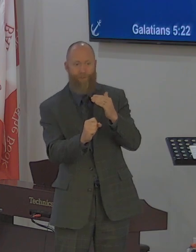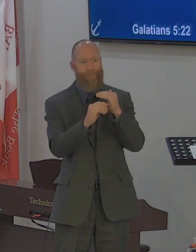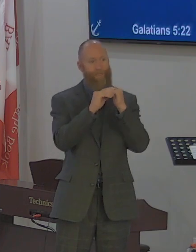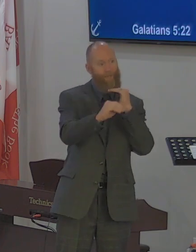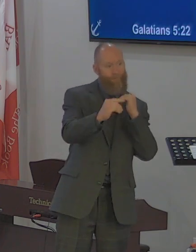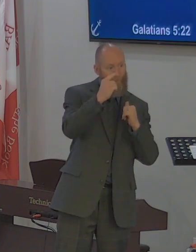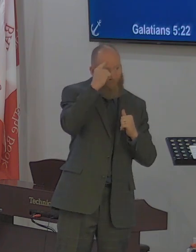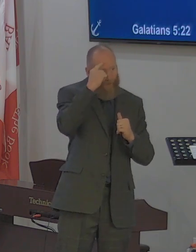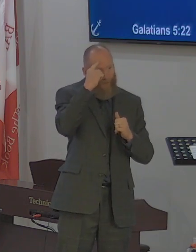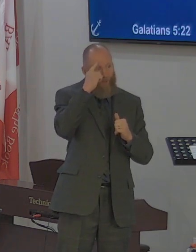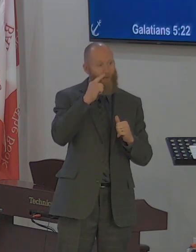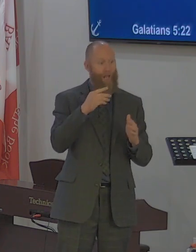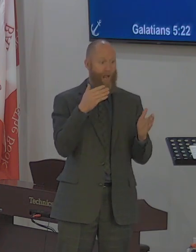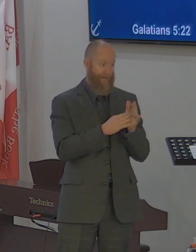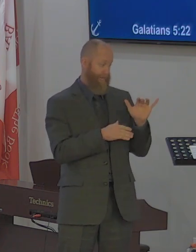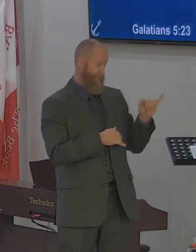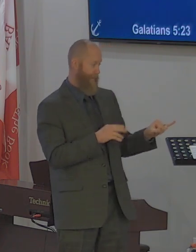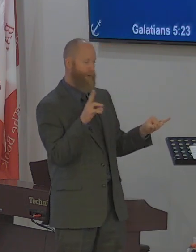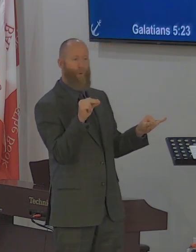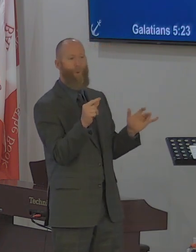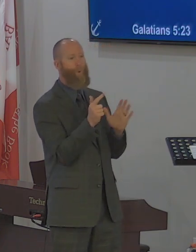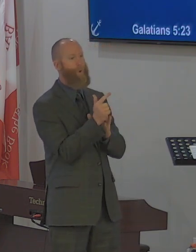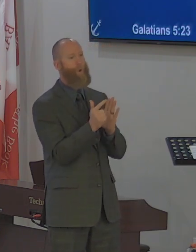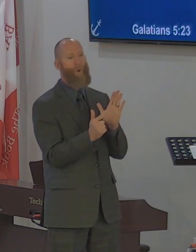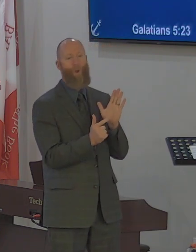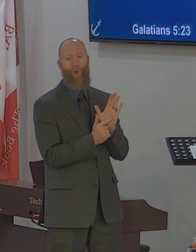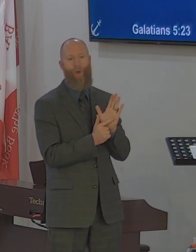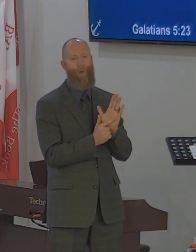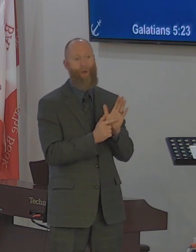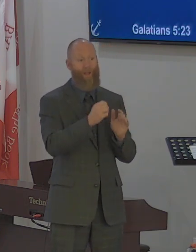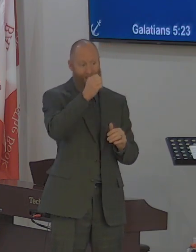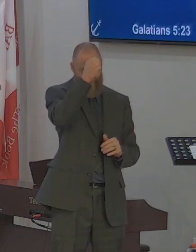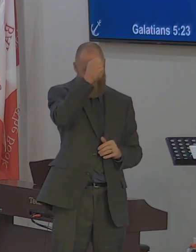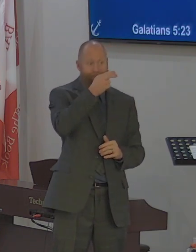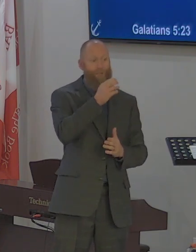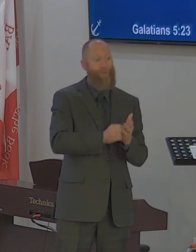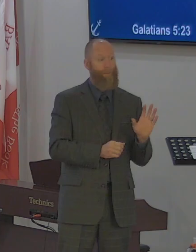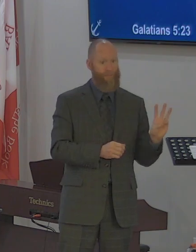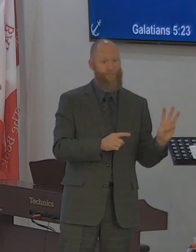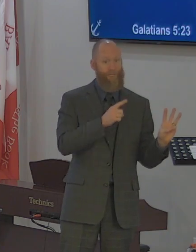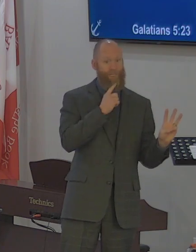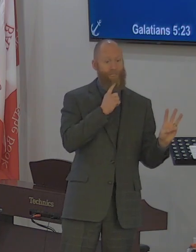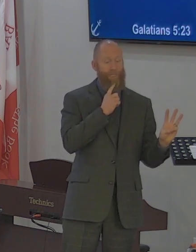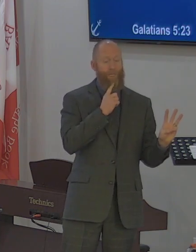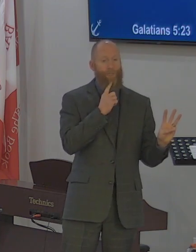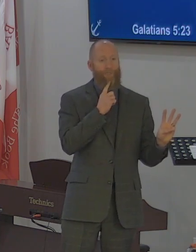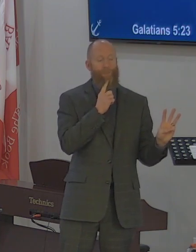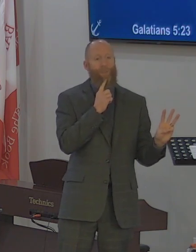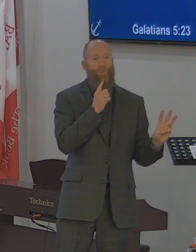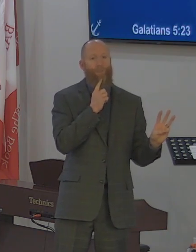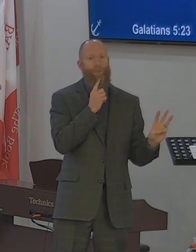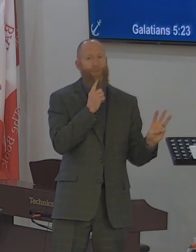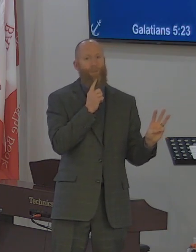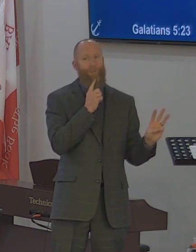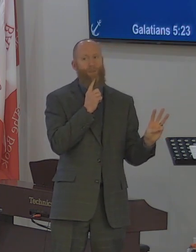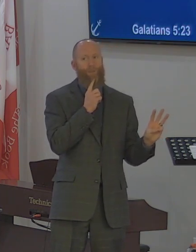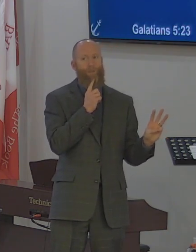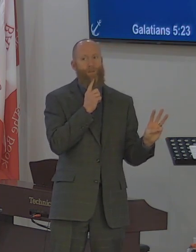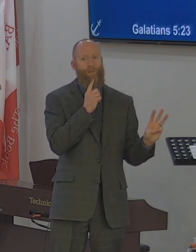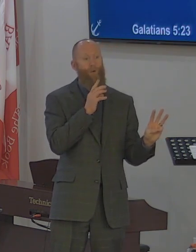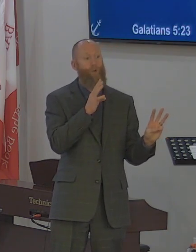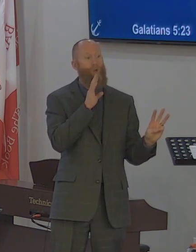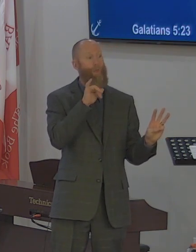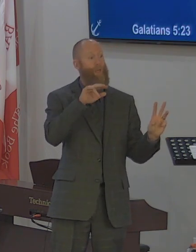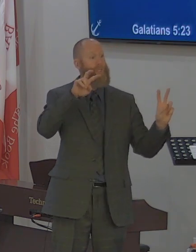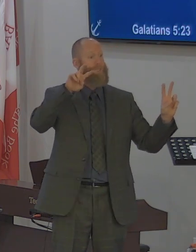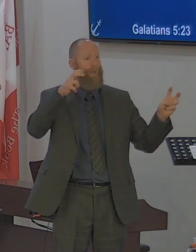such there is no law." And then Ephesians chapter 6, for the sake of time, I'm not going to read the whole passage, but it's talking